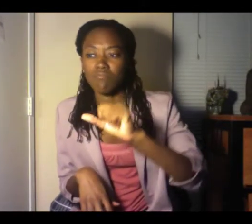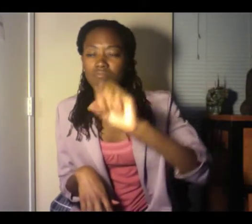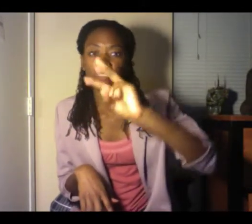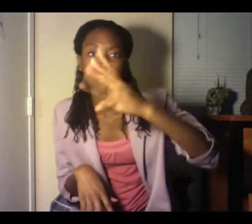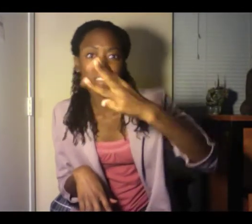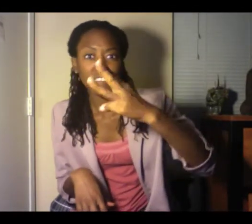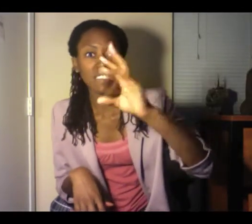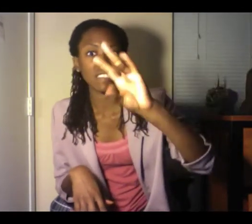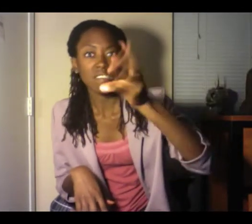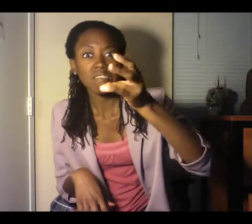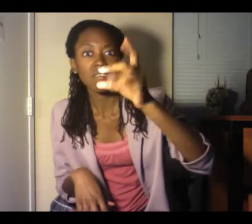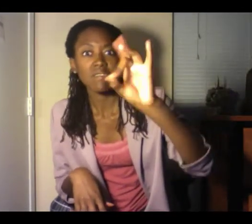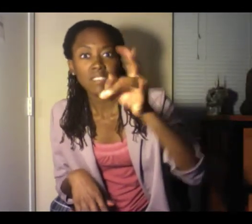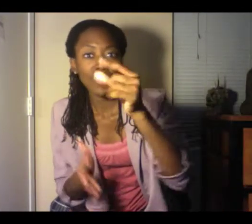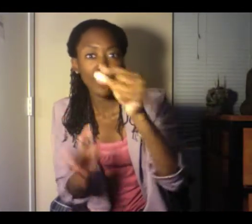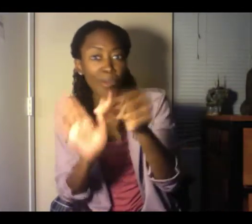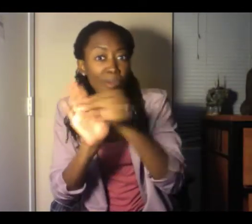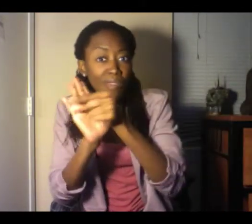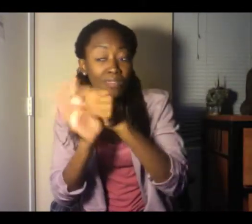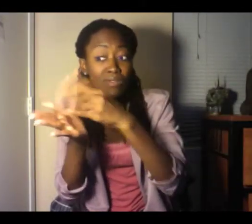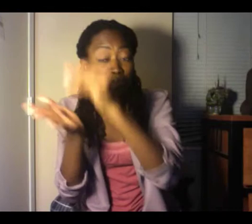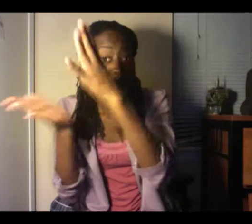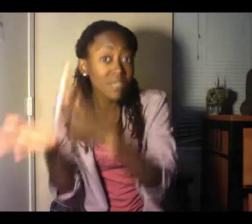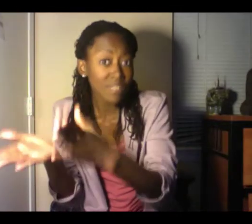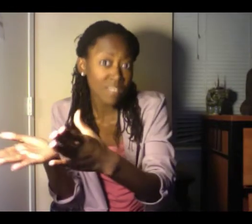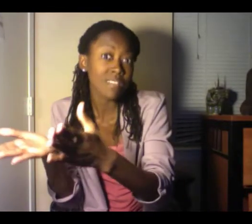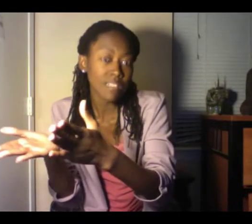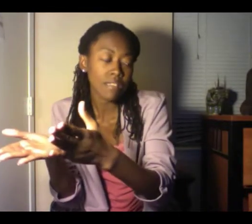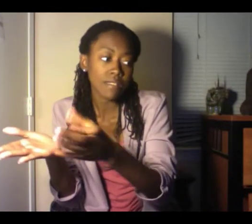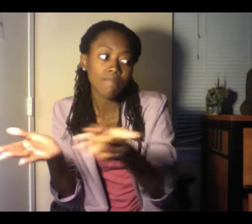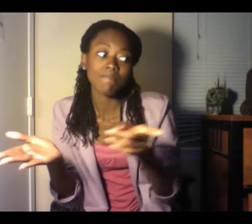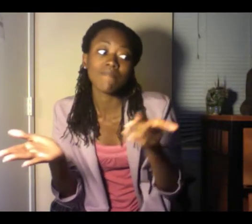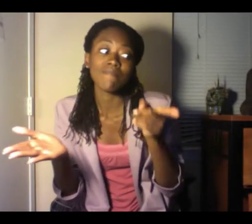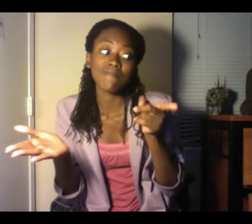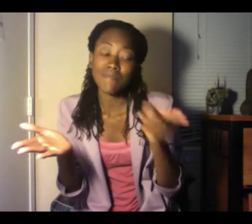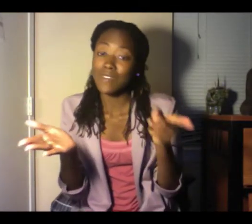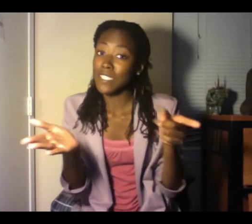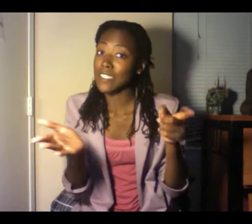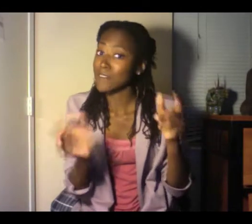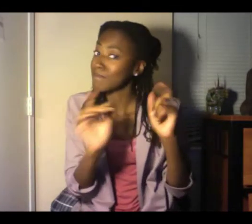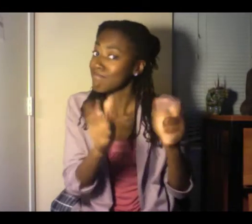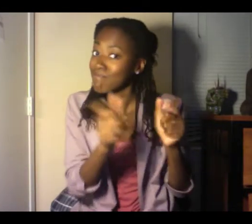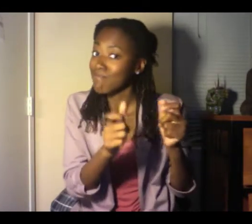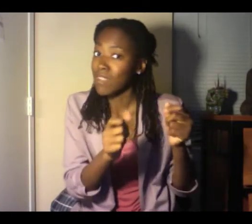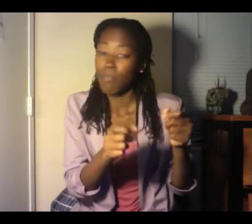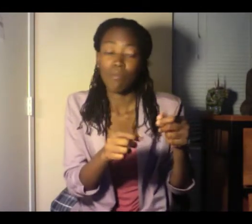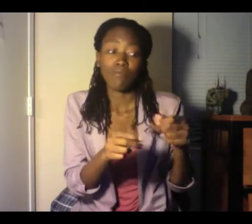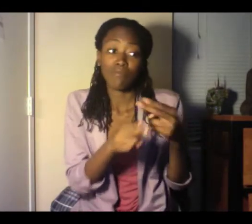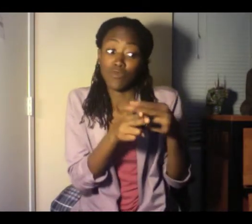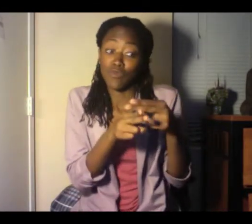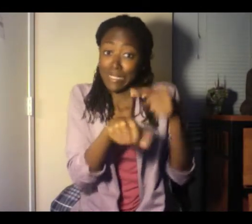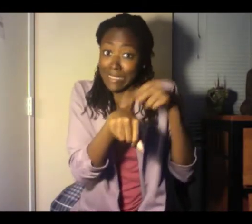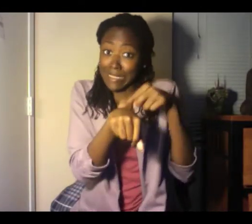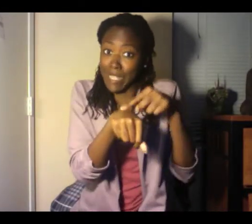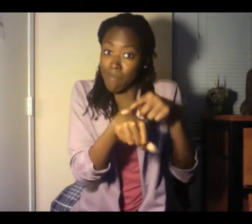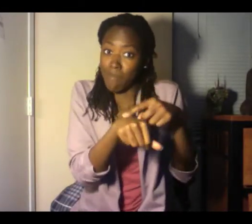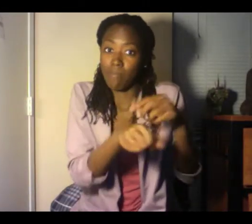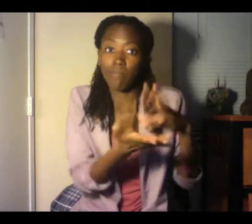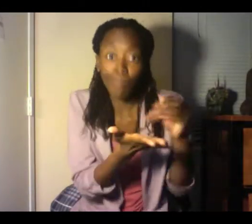even some 8th graders will probably learn early in their work with this age group that a